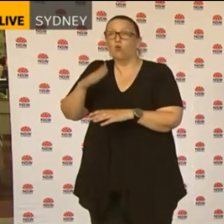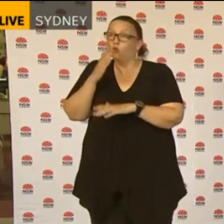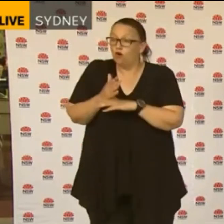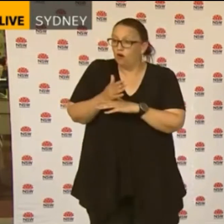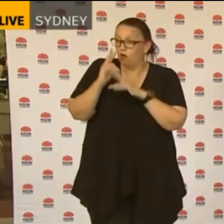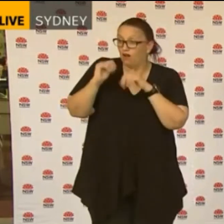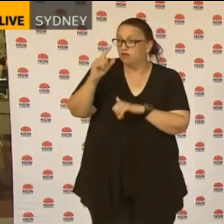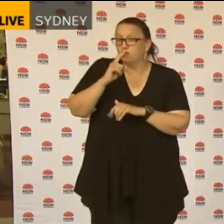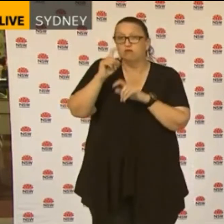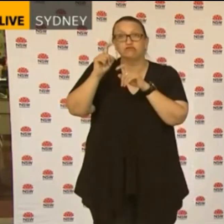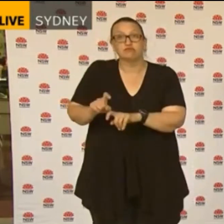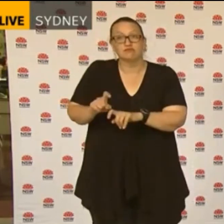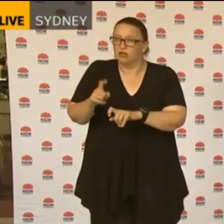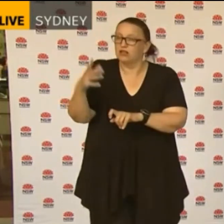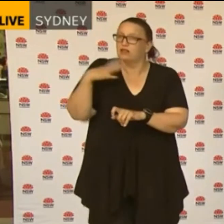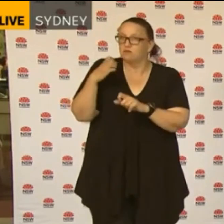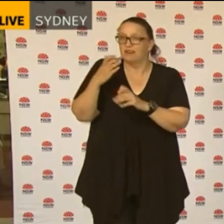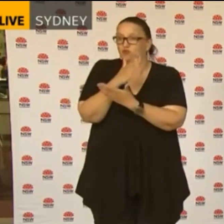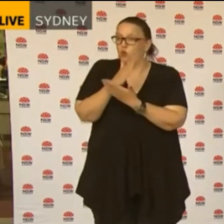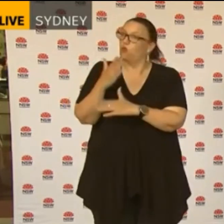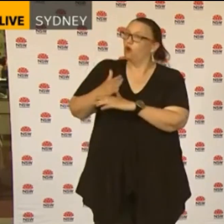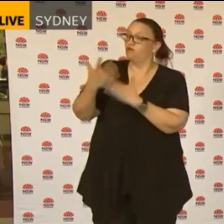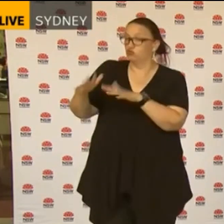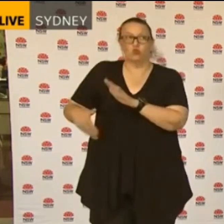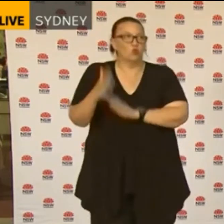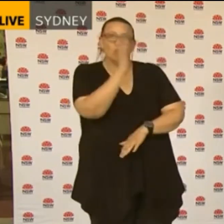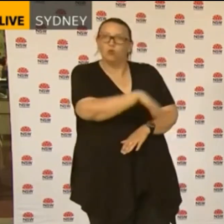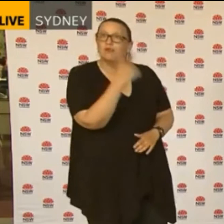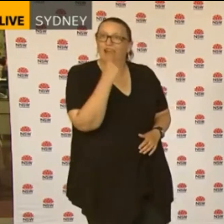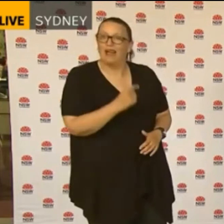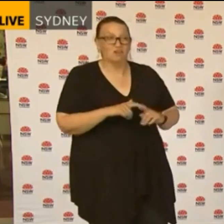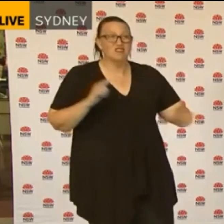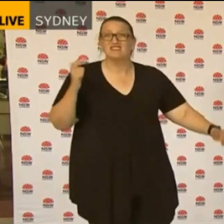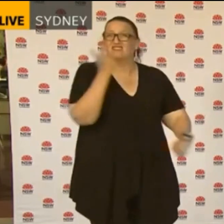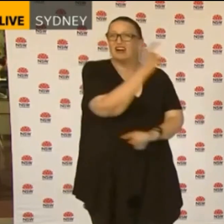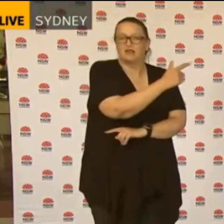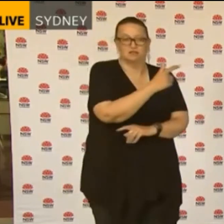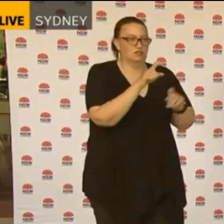what we need to do is make sure we have the tightest quarantine system we have. The New South Wales